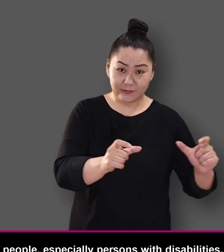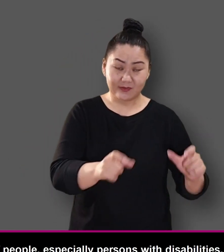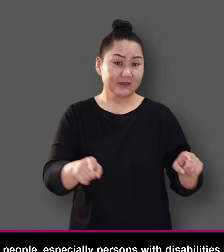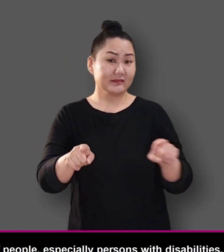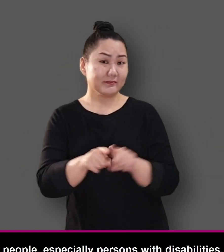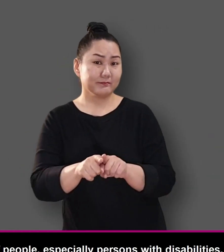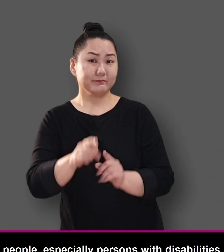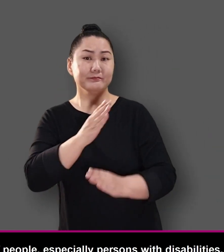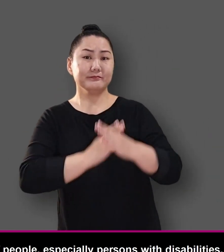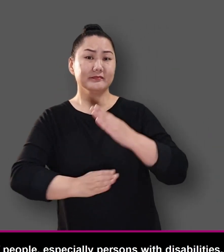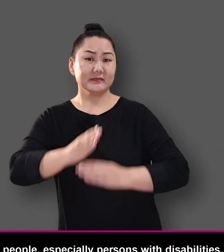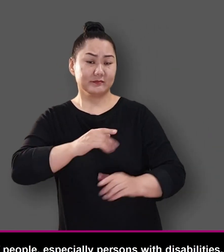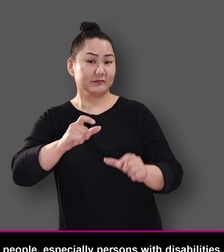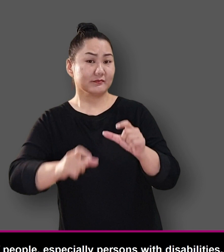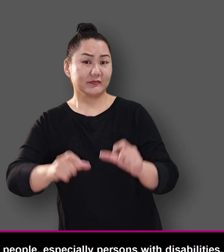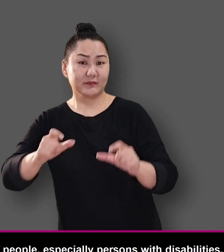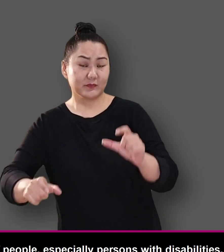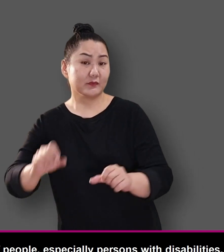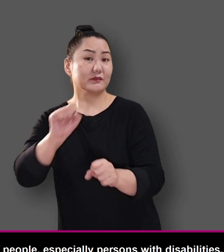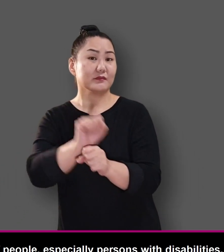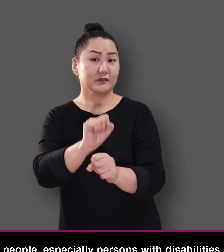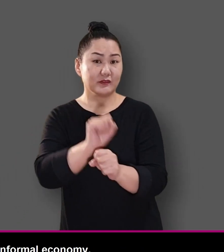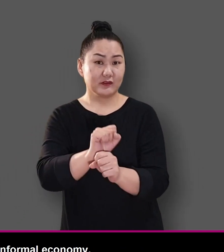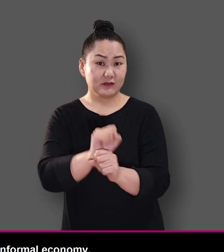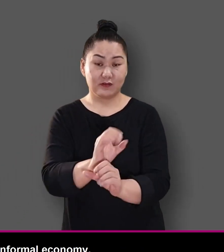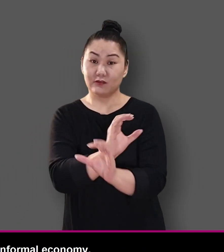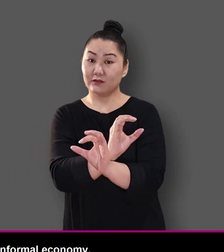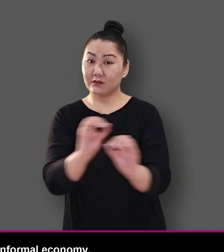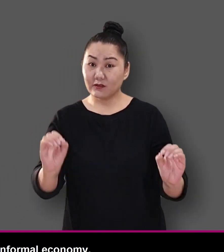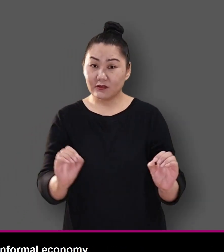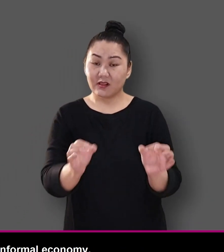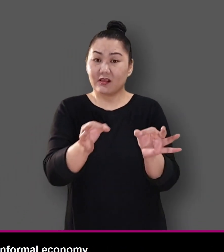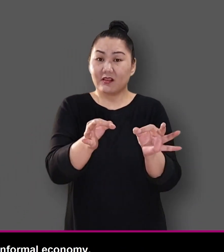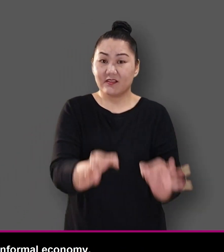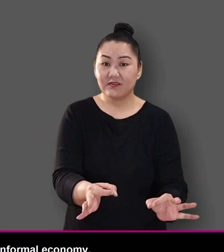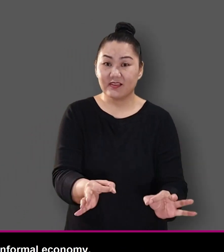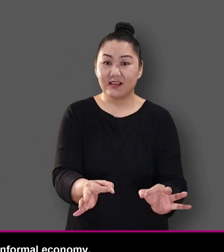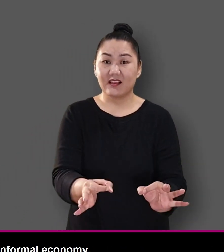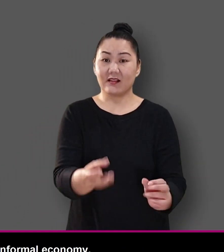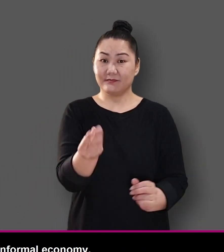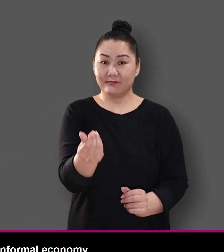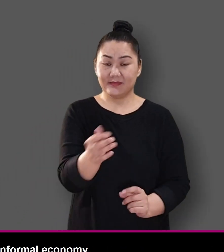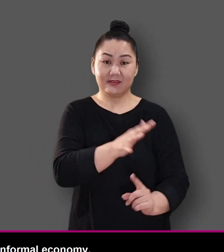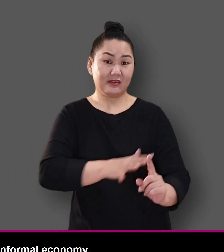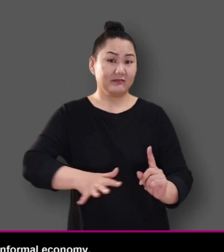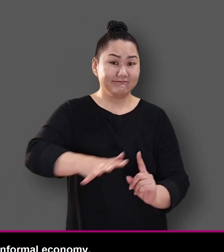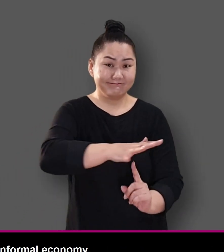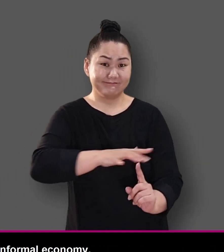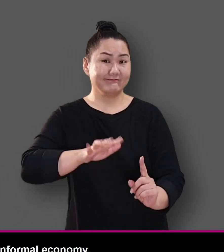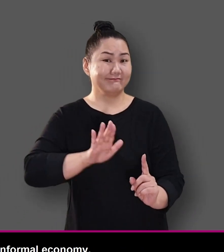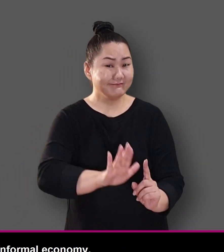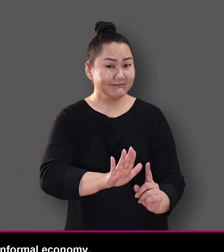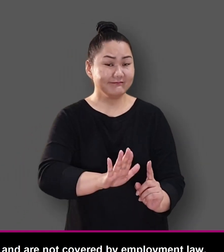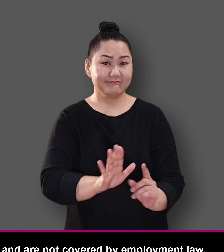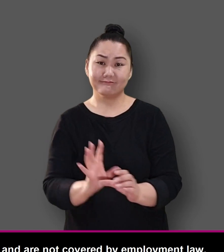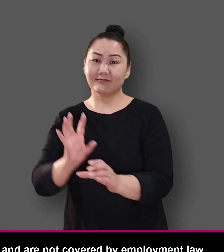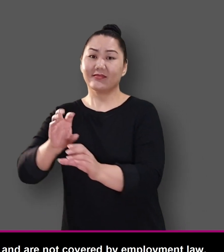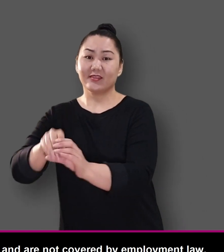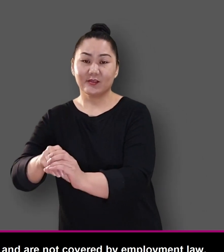because a significant proportion of people, especially persons with disabilities, work in the informal economy, they do